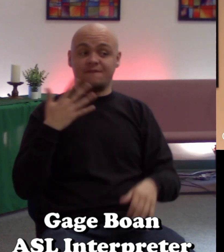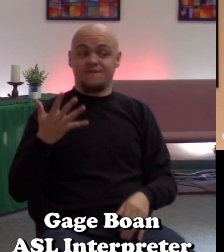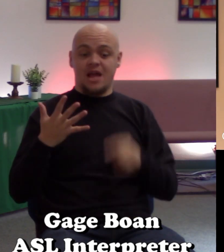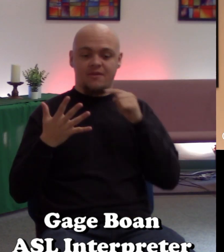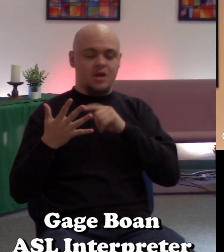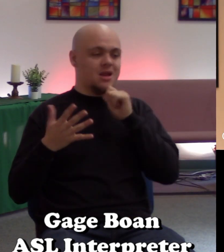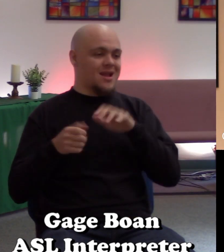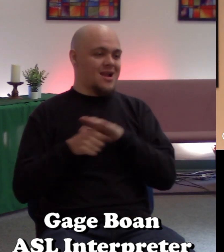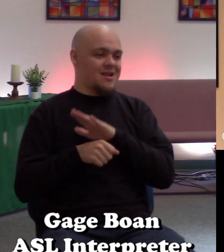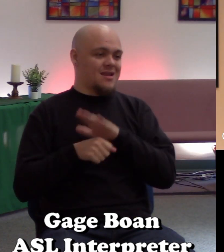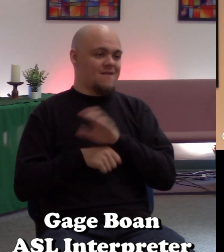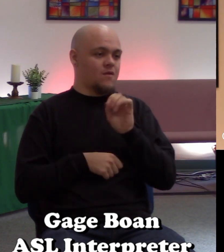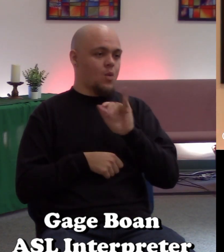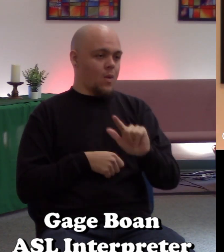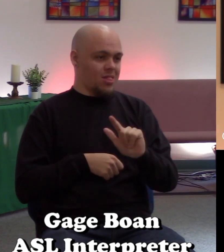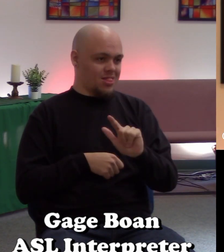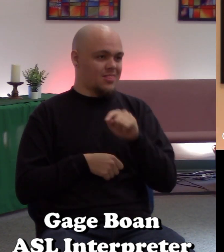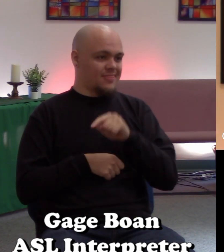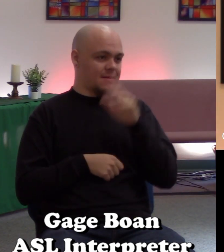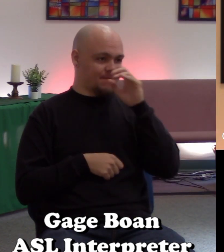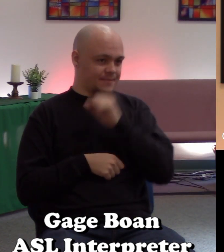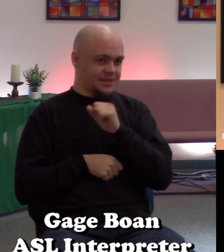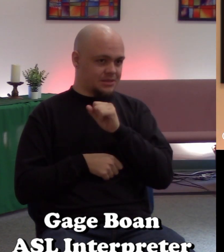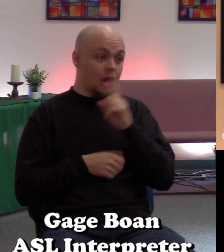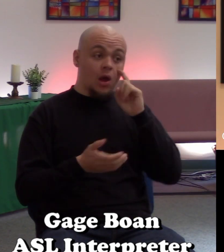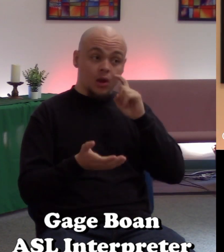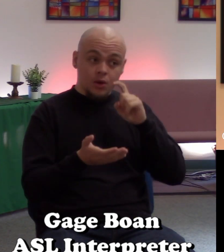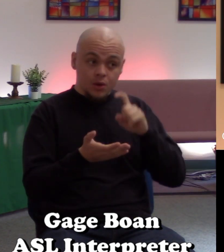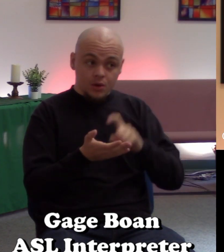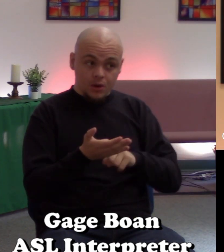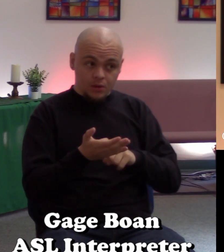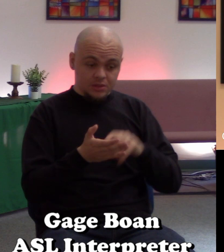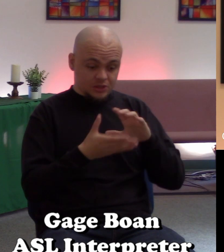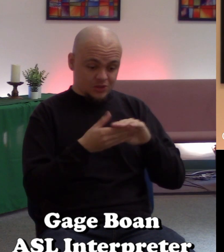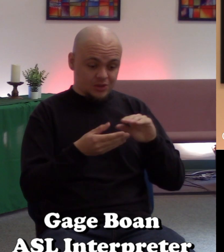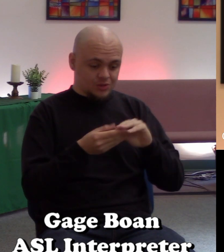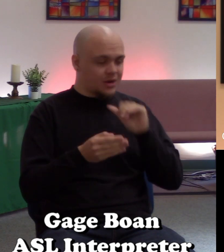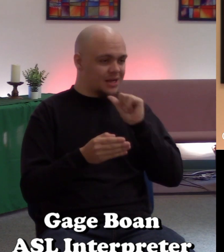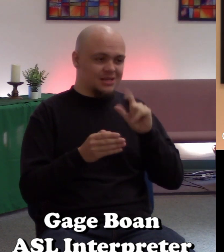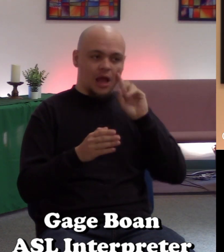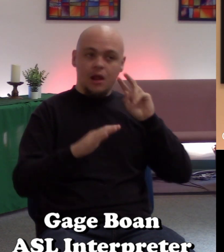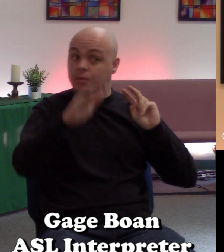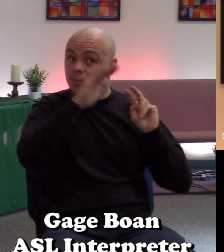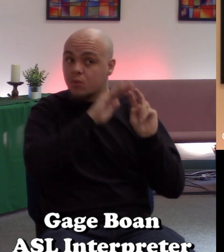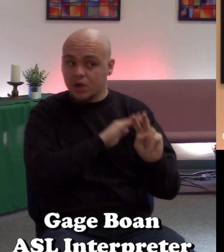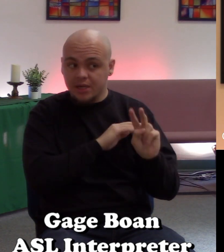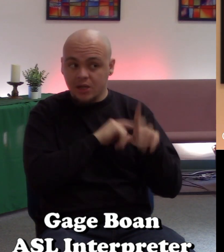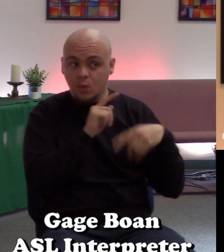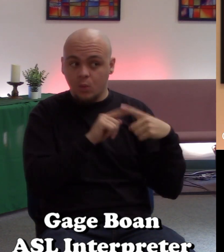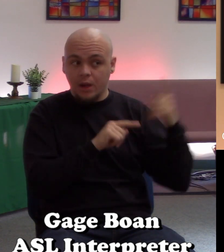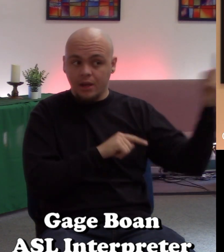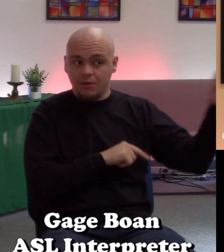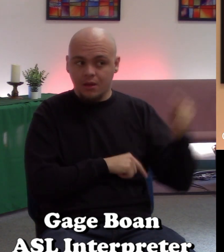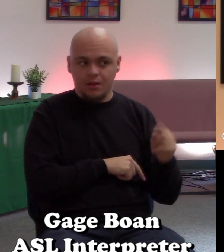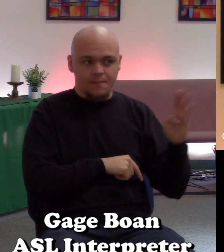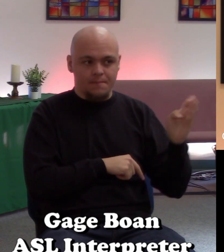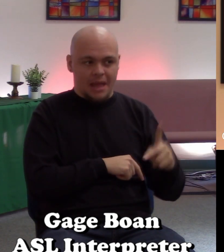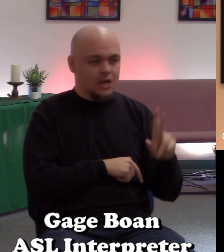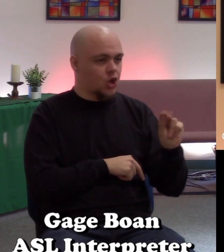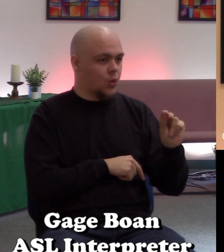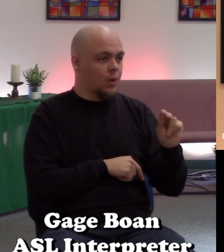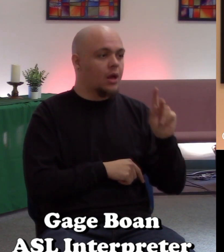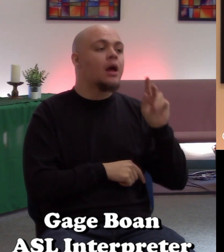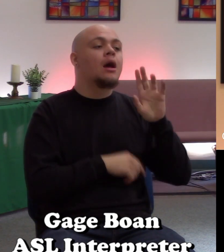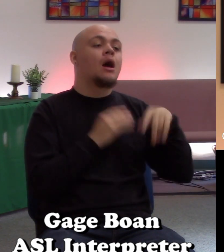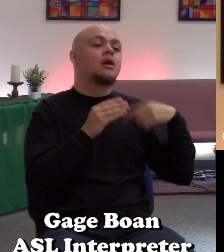the event. Notice that the parable is not about predicting when the bridegroom will come back. It's just be ready